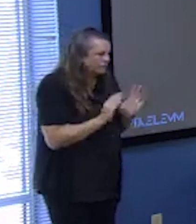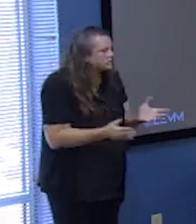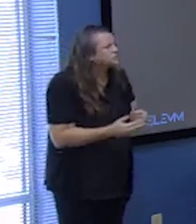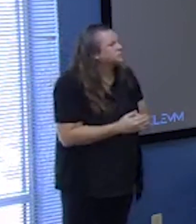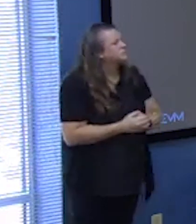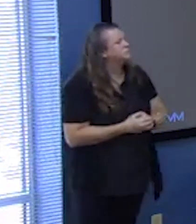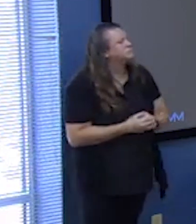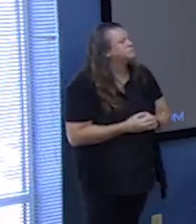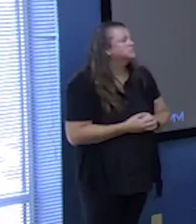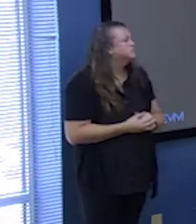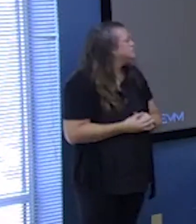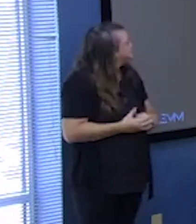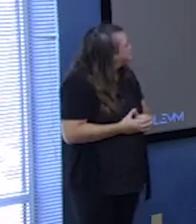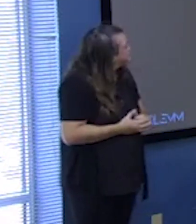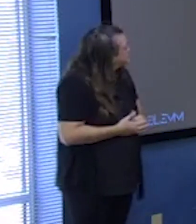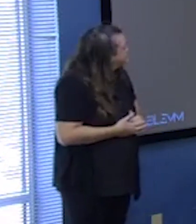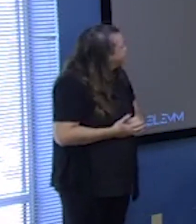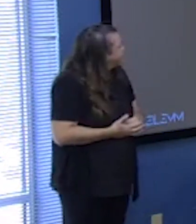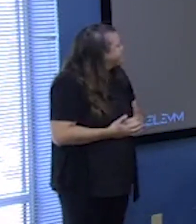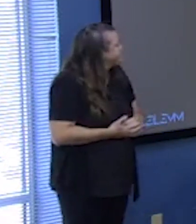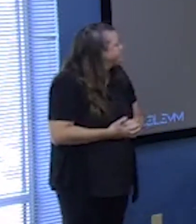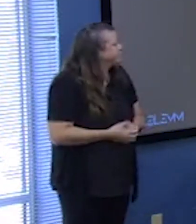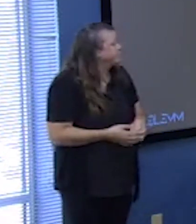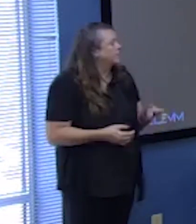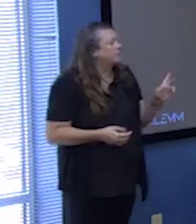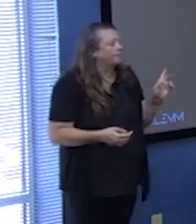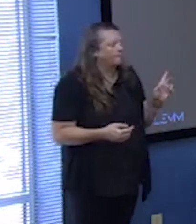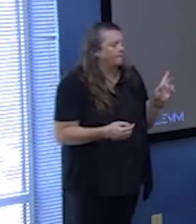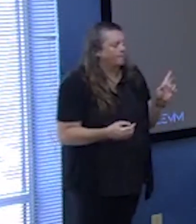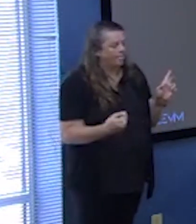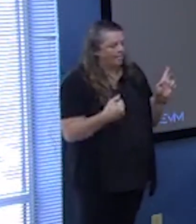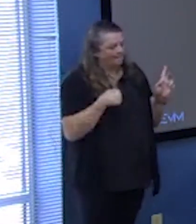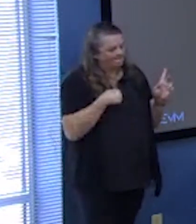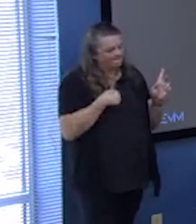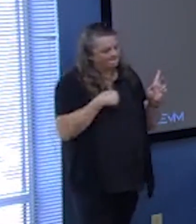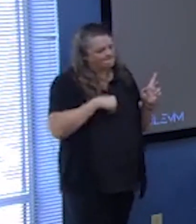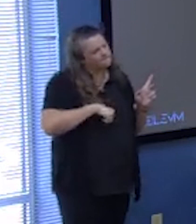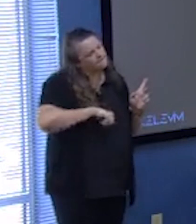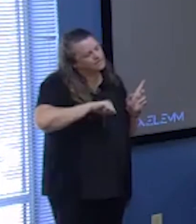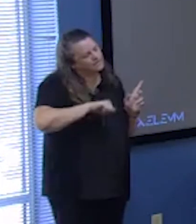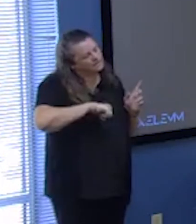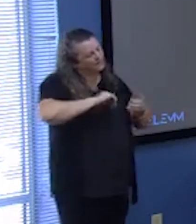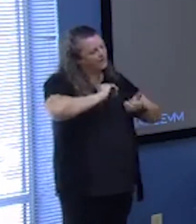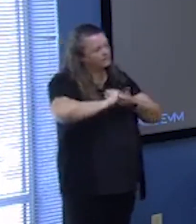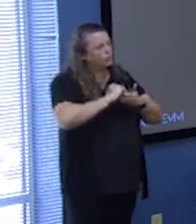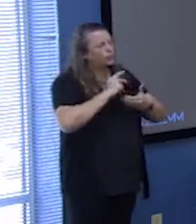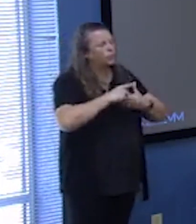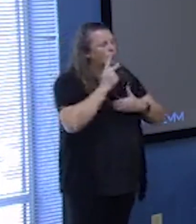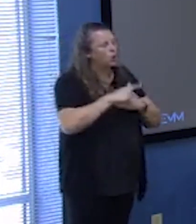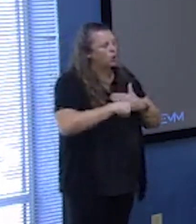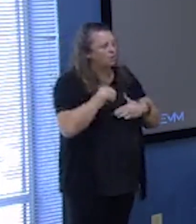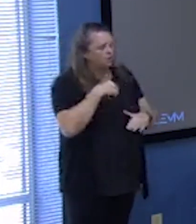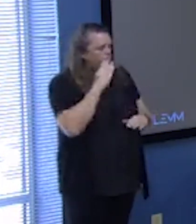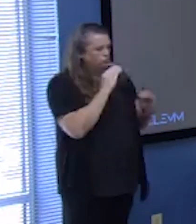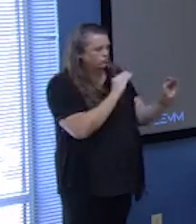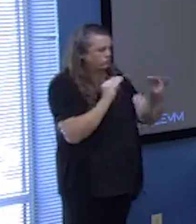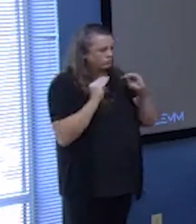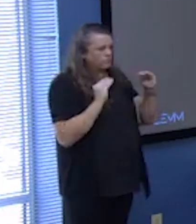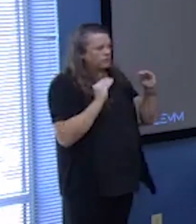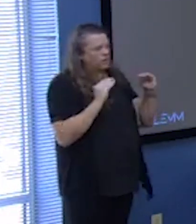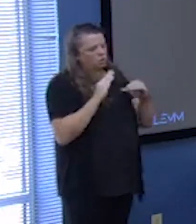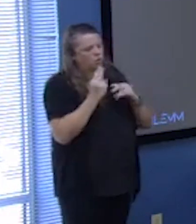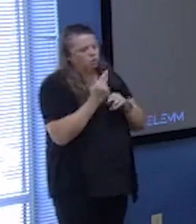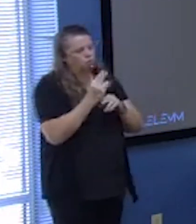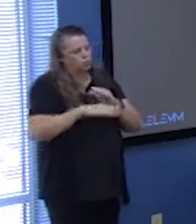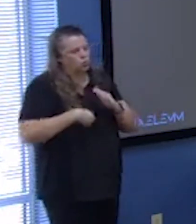There we go. We do have an affiliate program. We're going to be doing video instructionals and utilizing all social